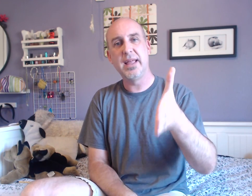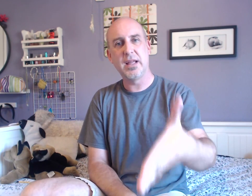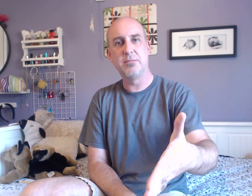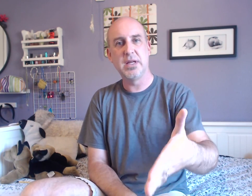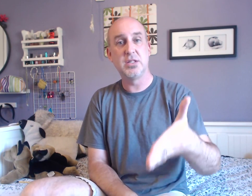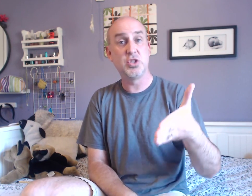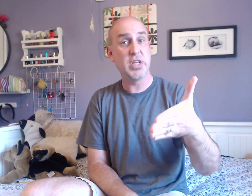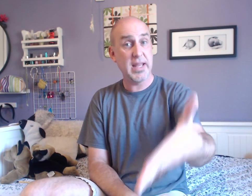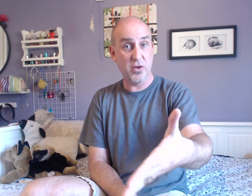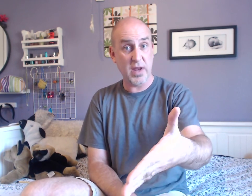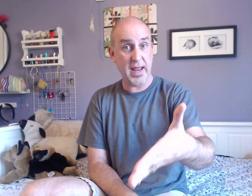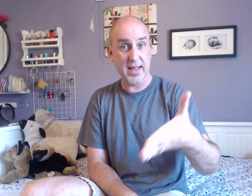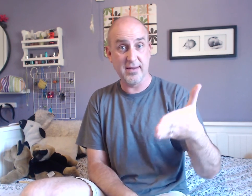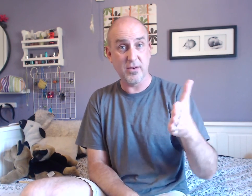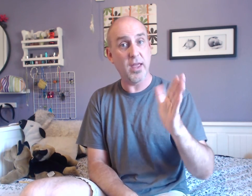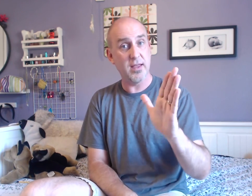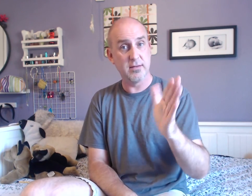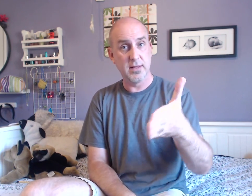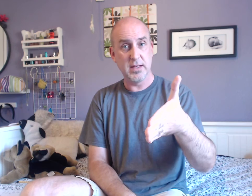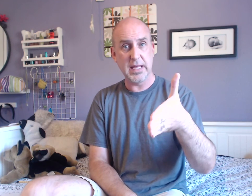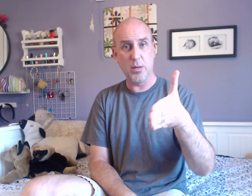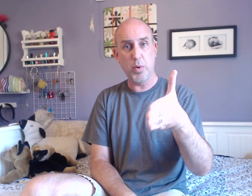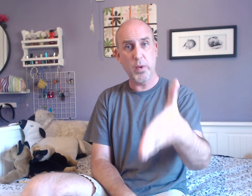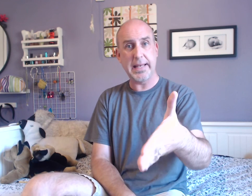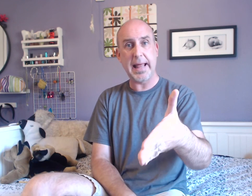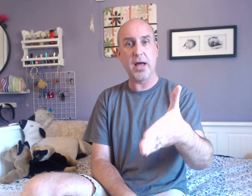I'm going to shake your hand, okay? Kind of point it out.